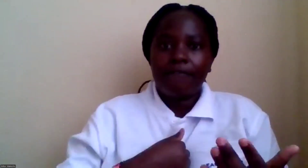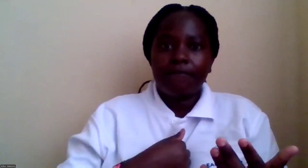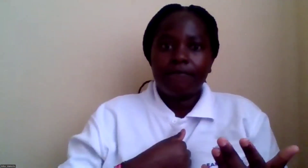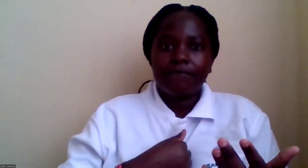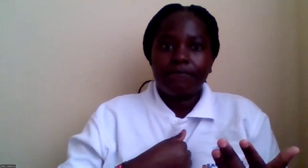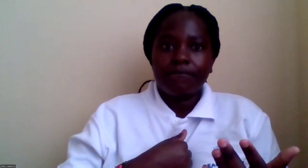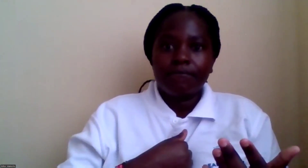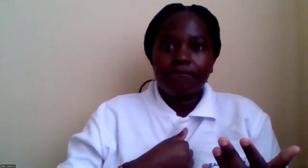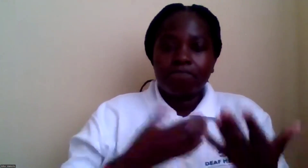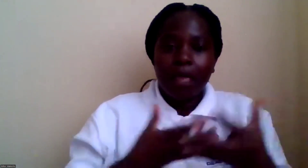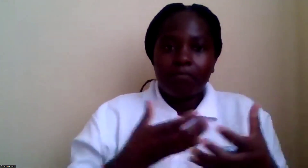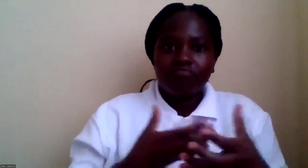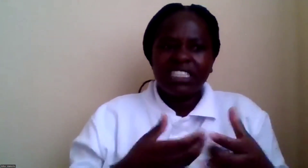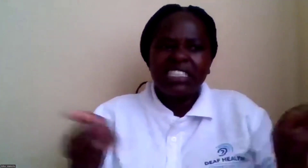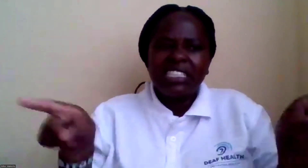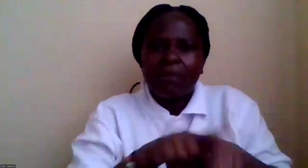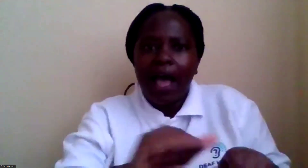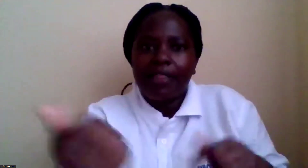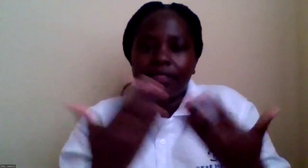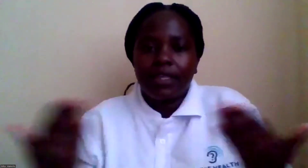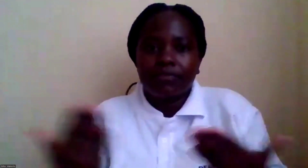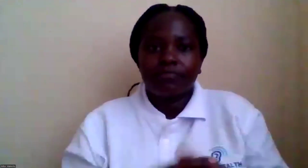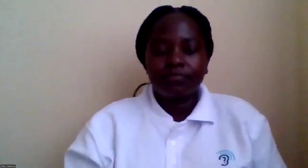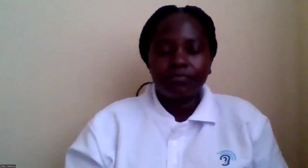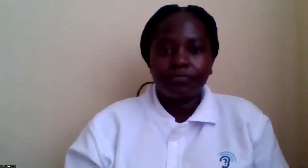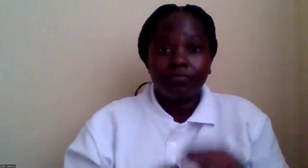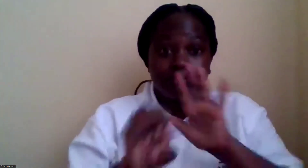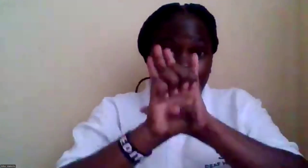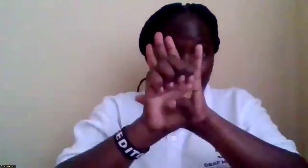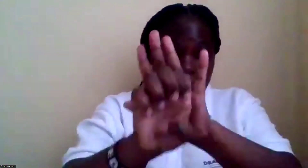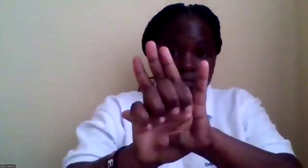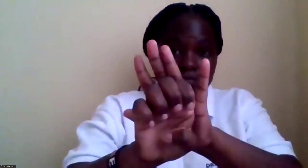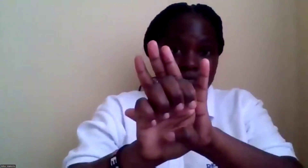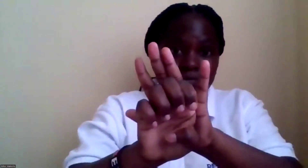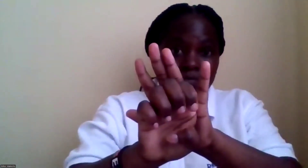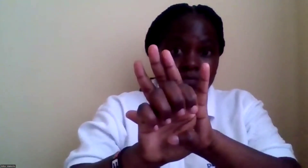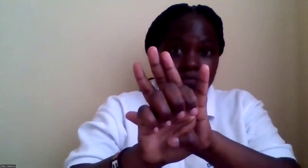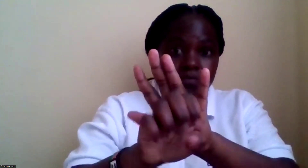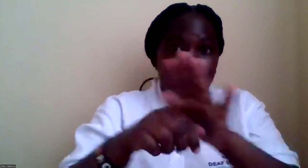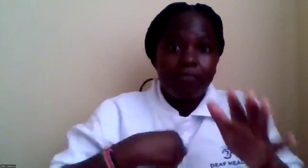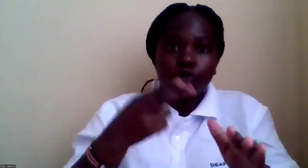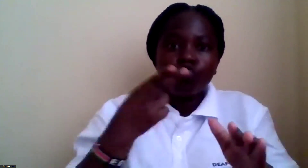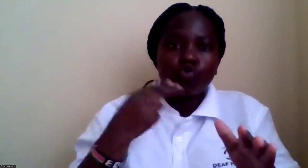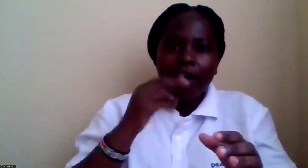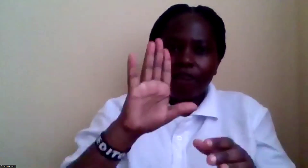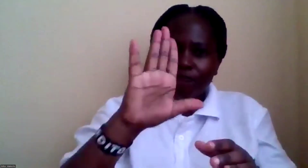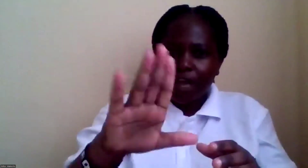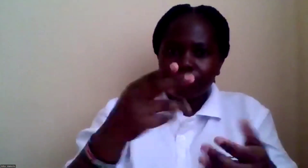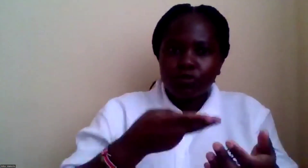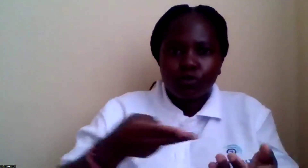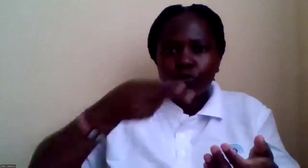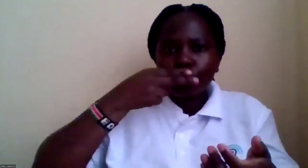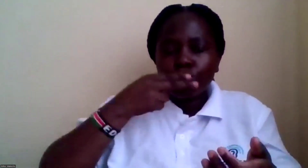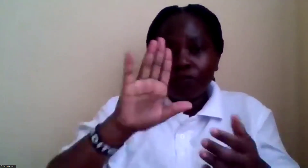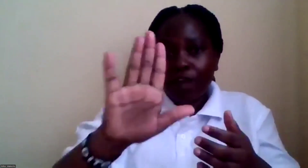with other risk factors. For example, right? If I am taking 5 spoons of sugar in my tea and I have a family history